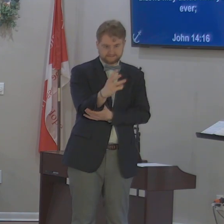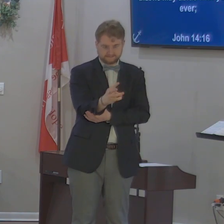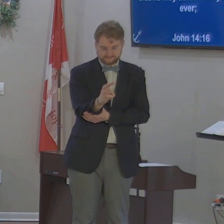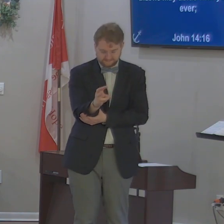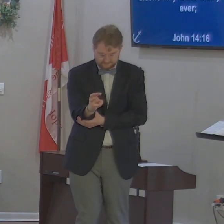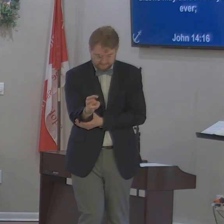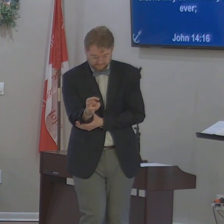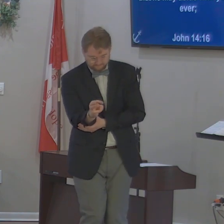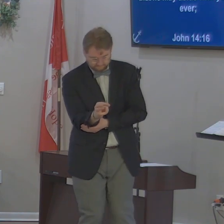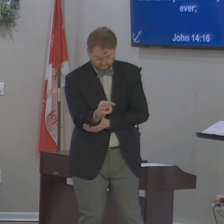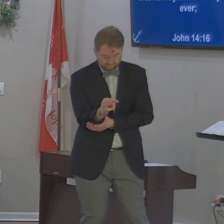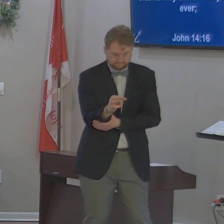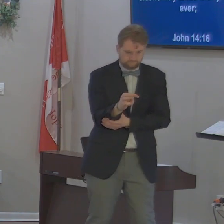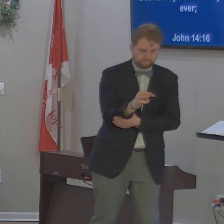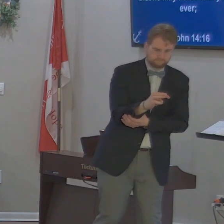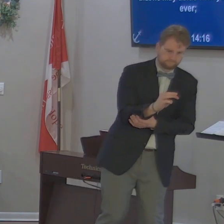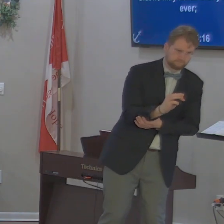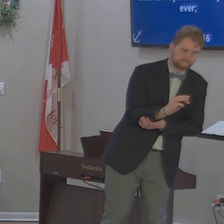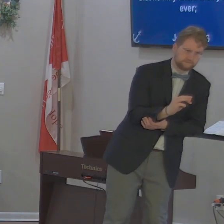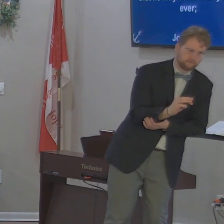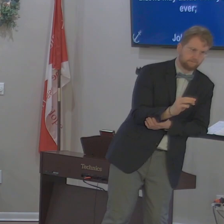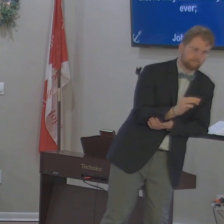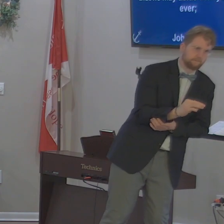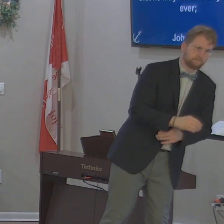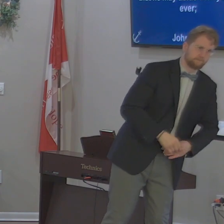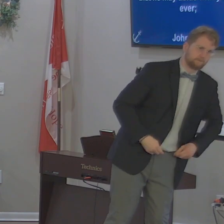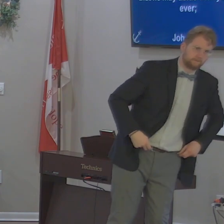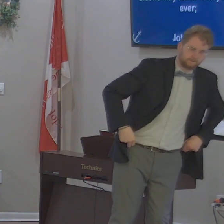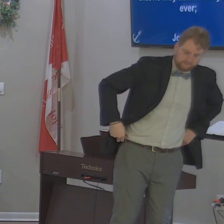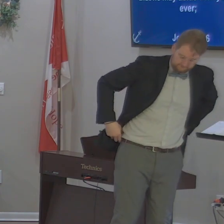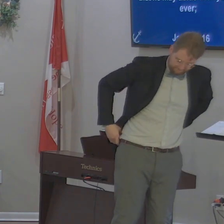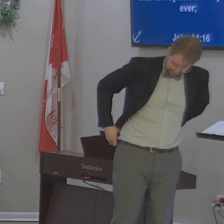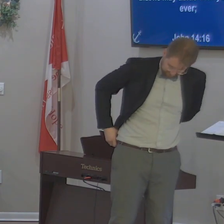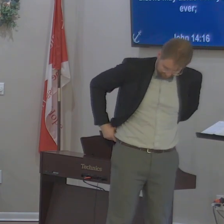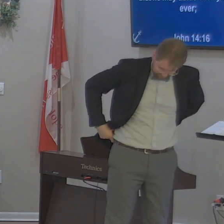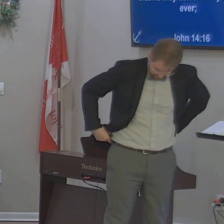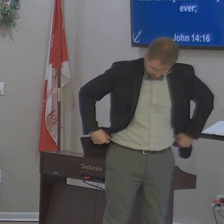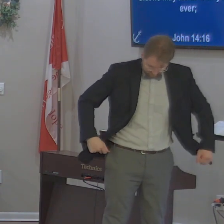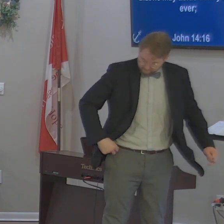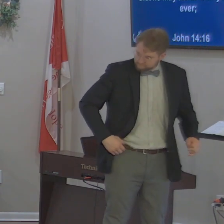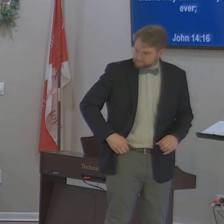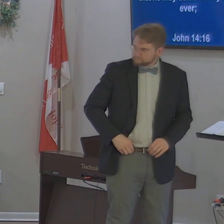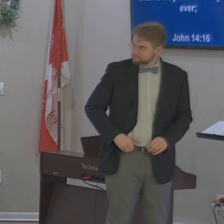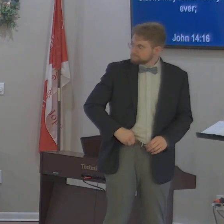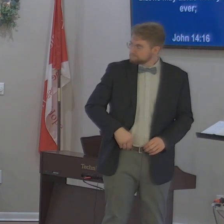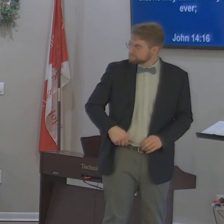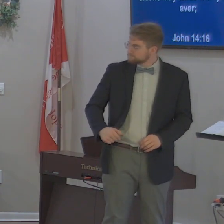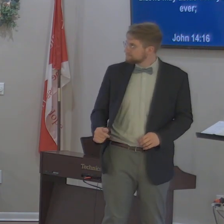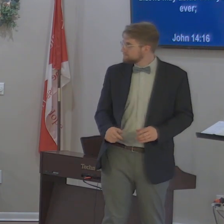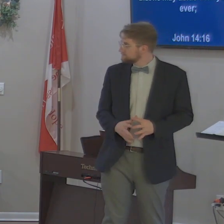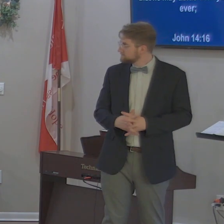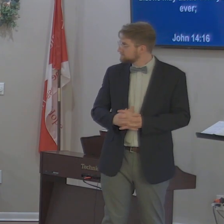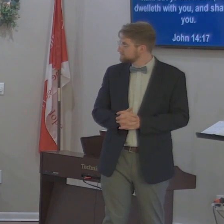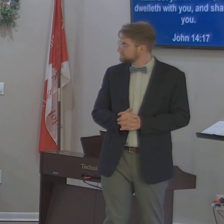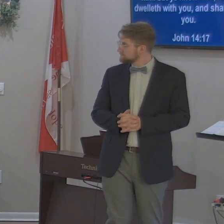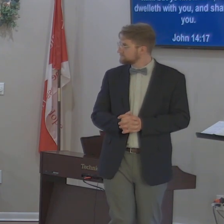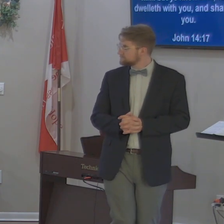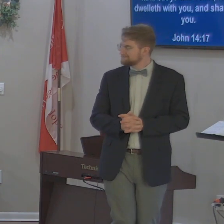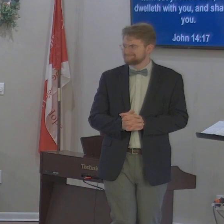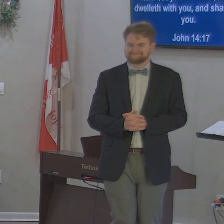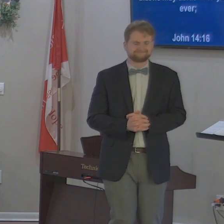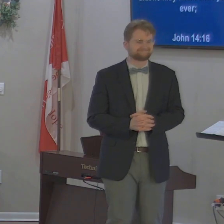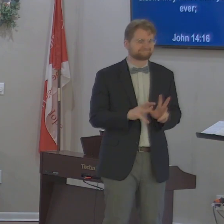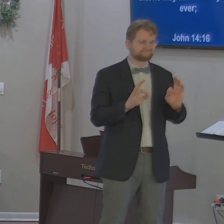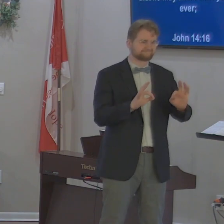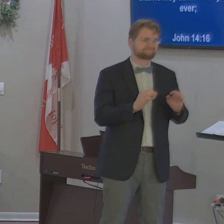16, you'll find, I don't think this thing's going to work again, probably because it's not O-N. There